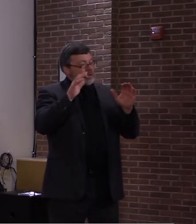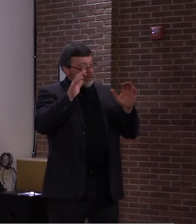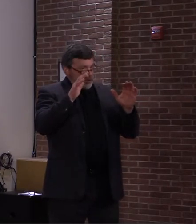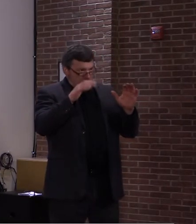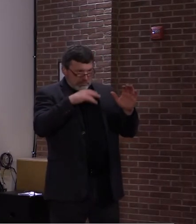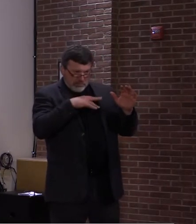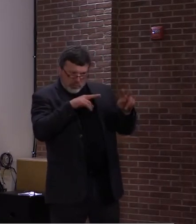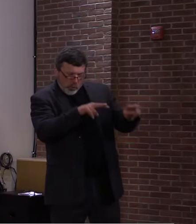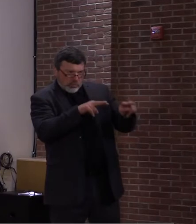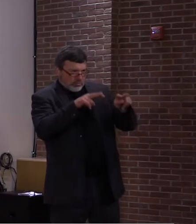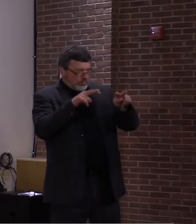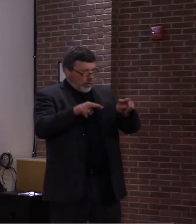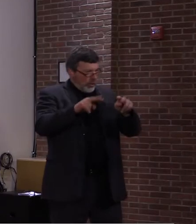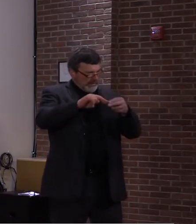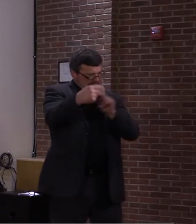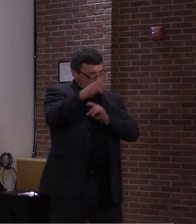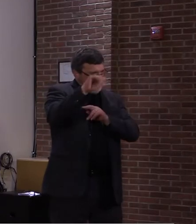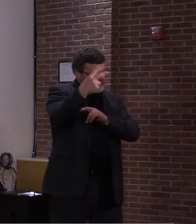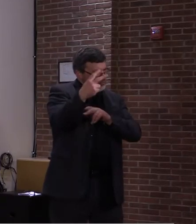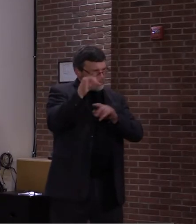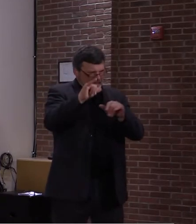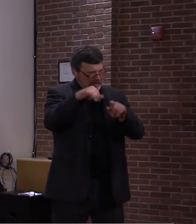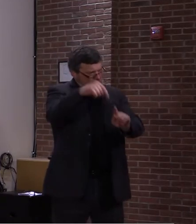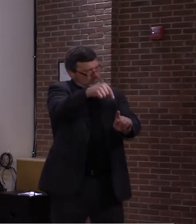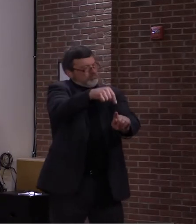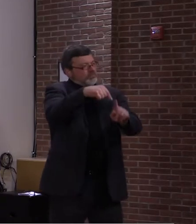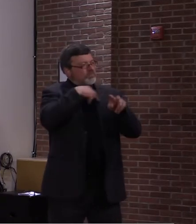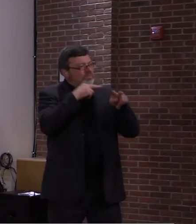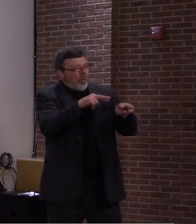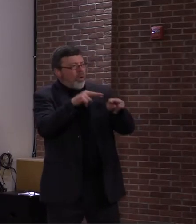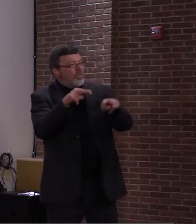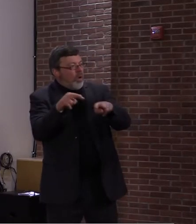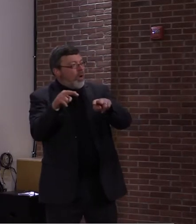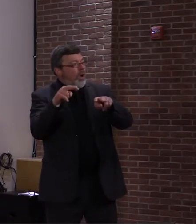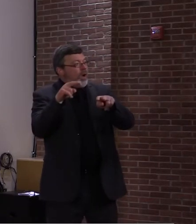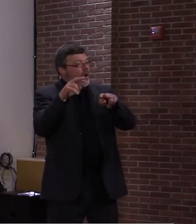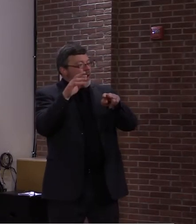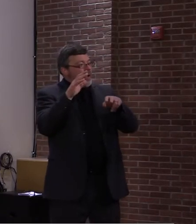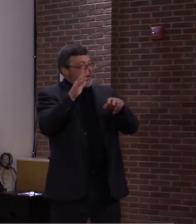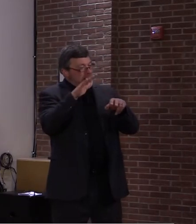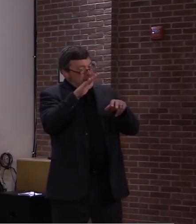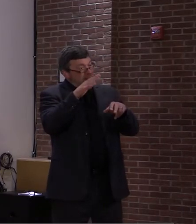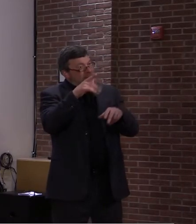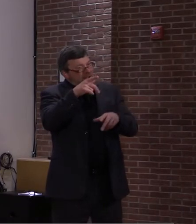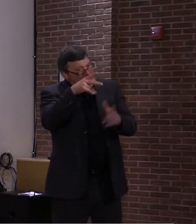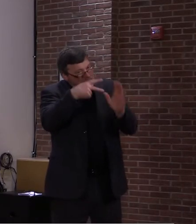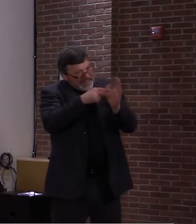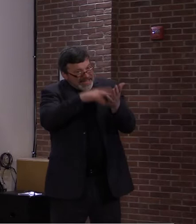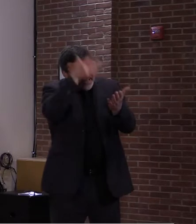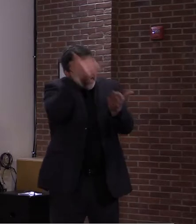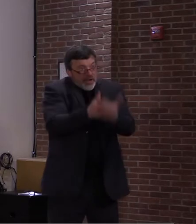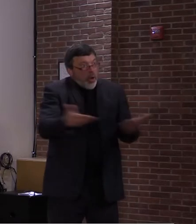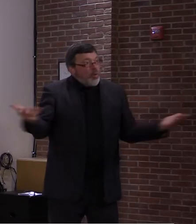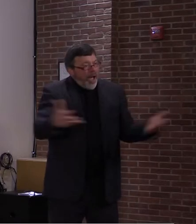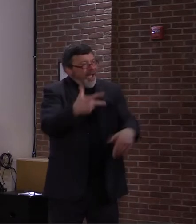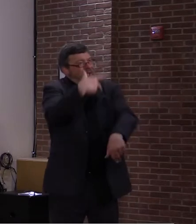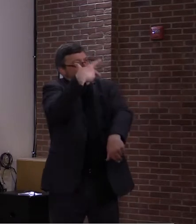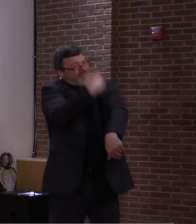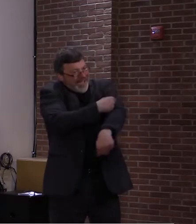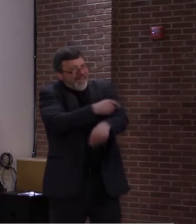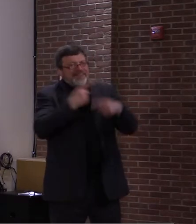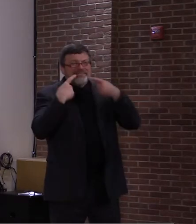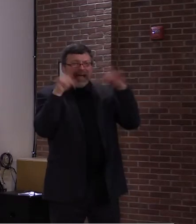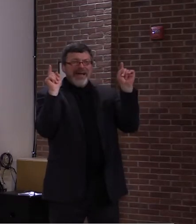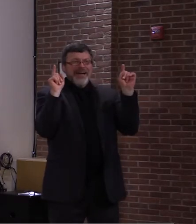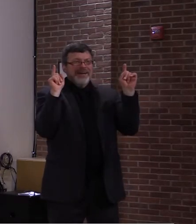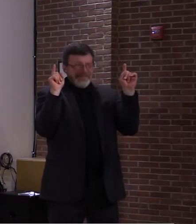transmissible and a vaccine that is doing everything it is supposed to do, protect you from hospitalization and serious